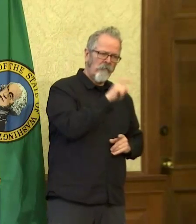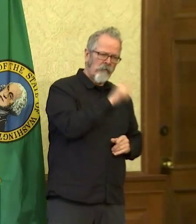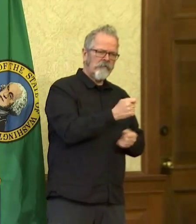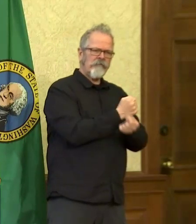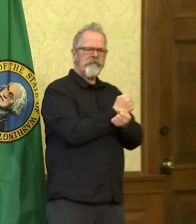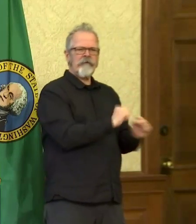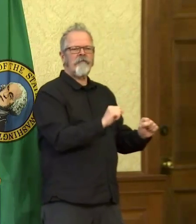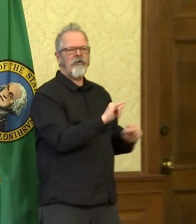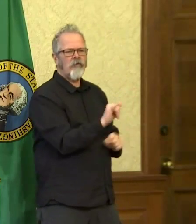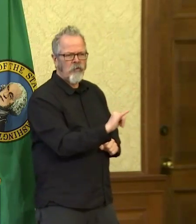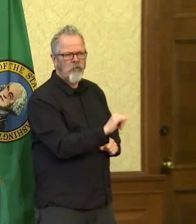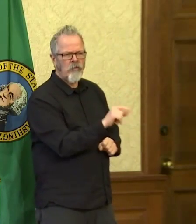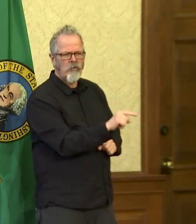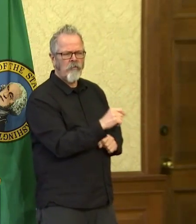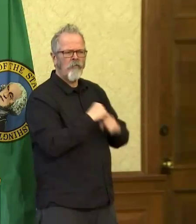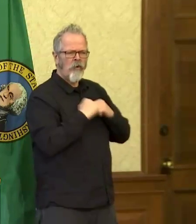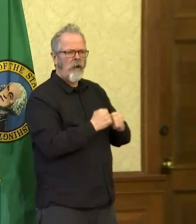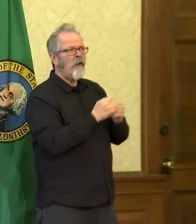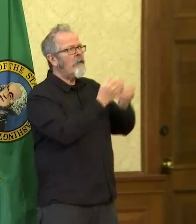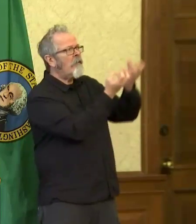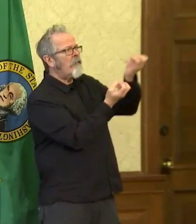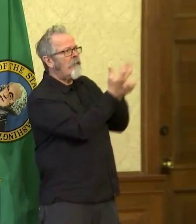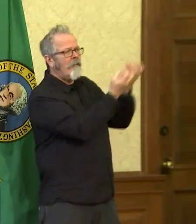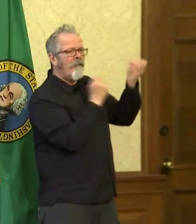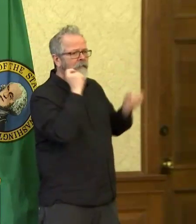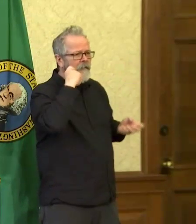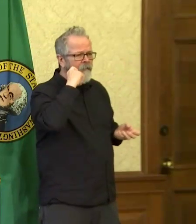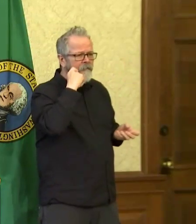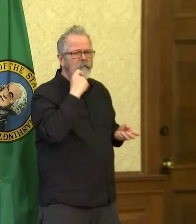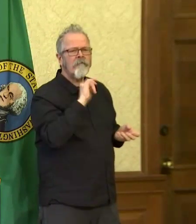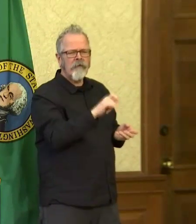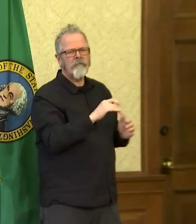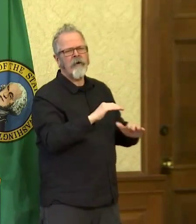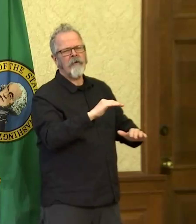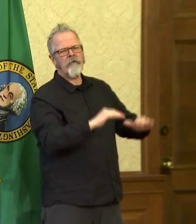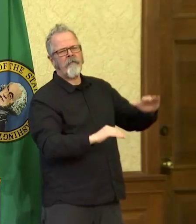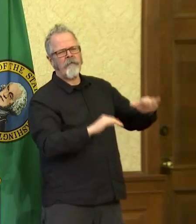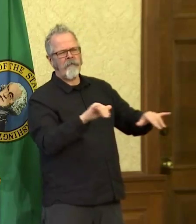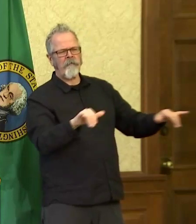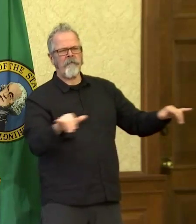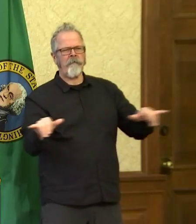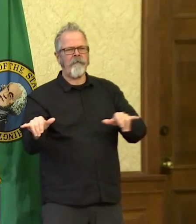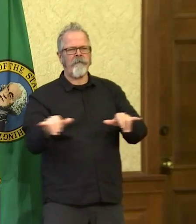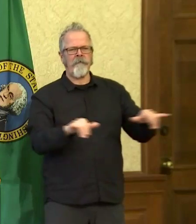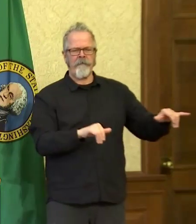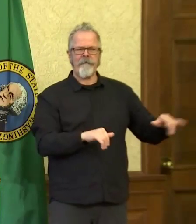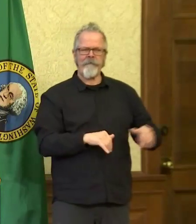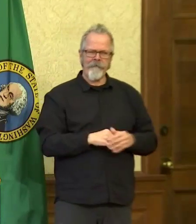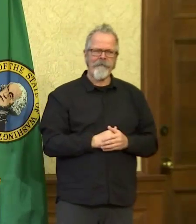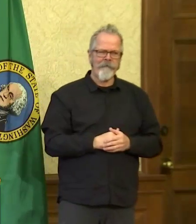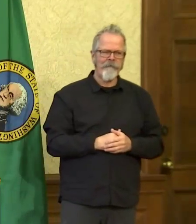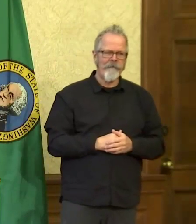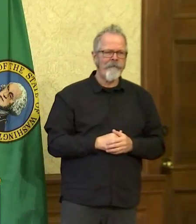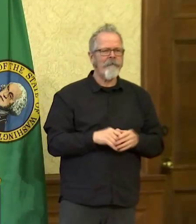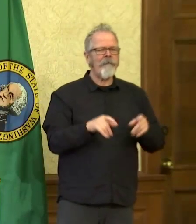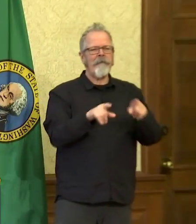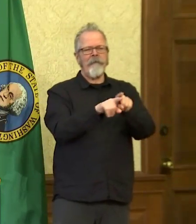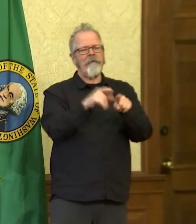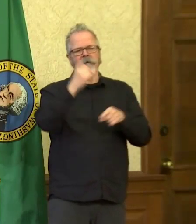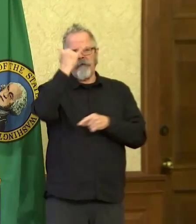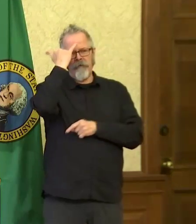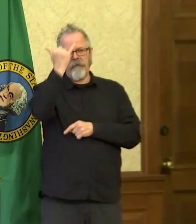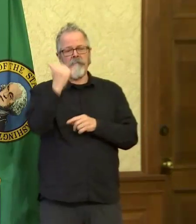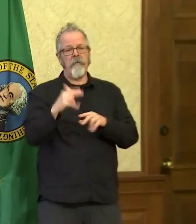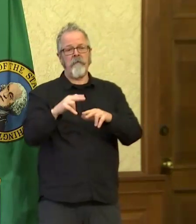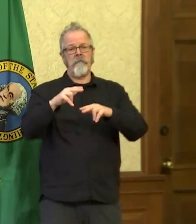these workers. And as we have in the construction industry, we're working to try to talk to people